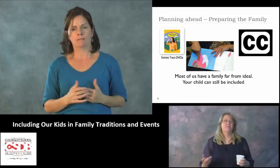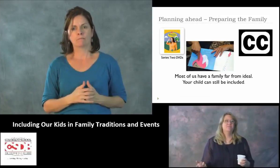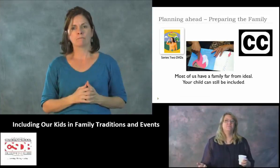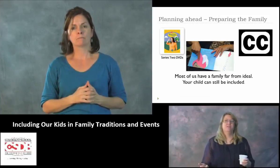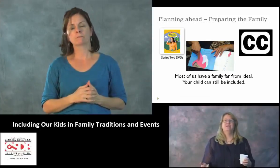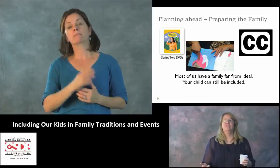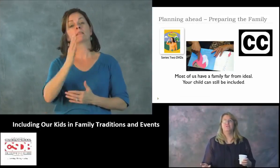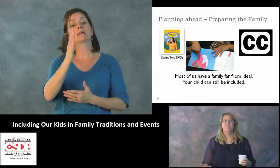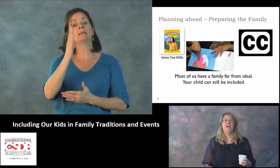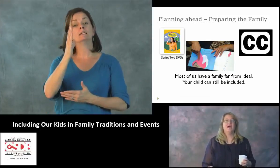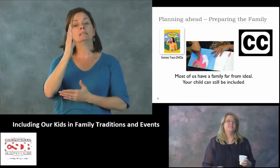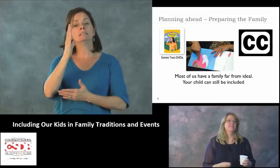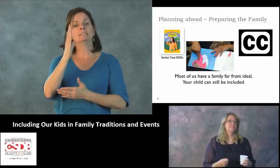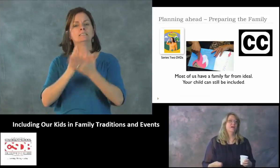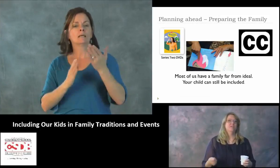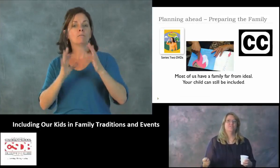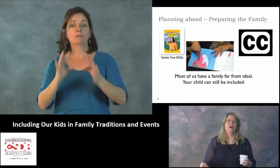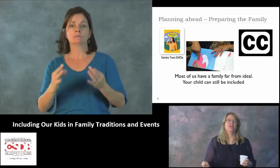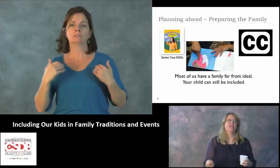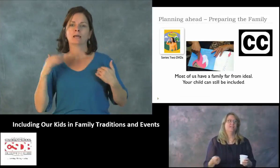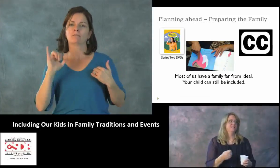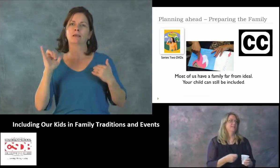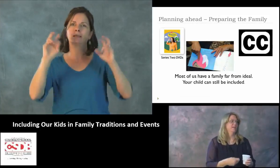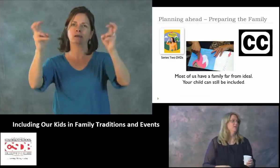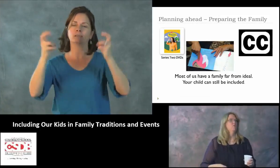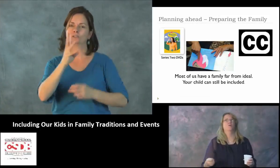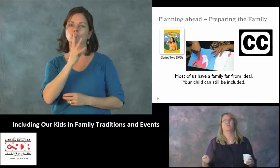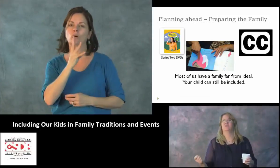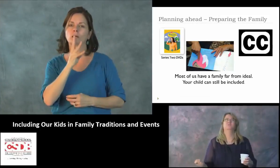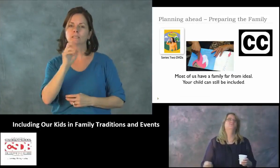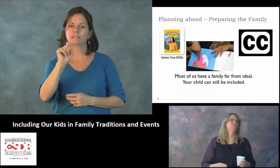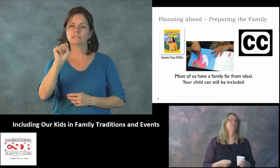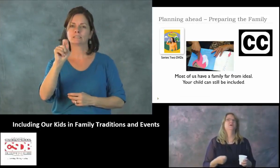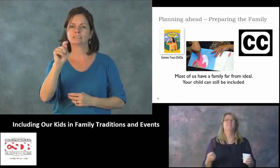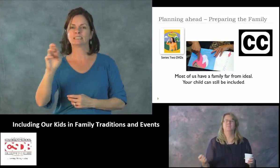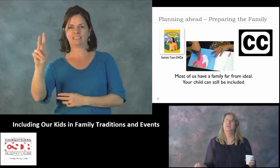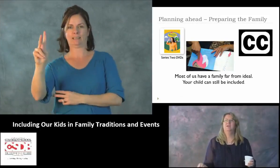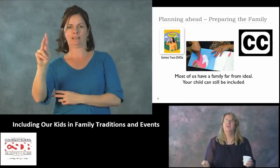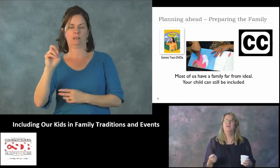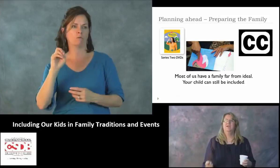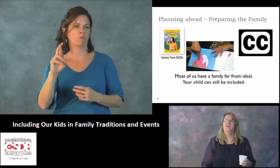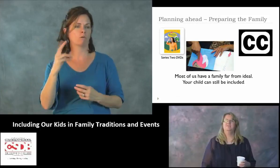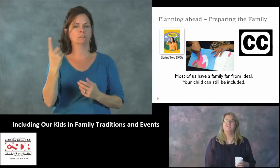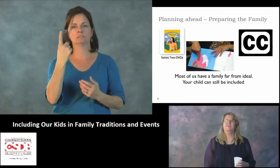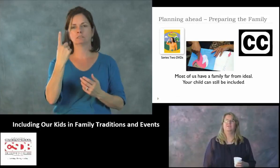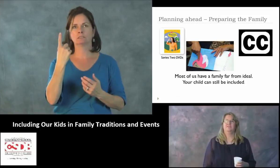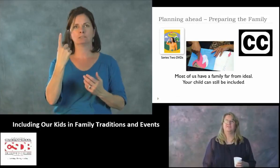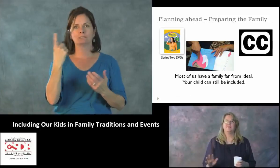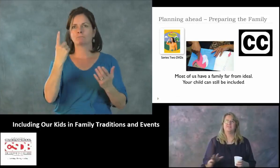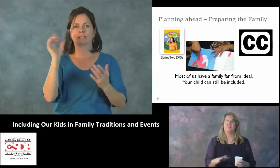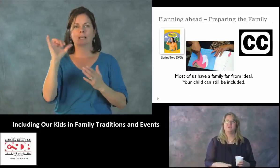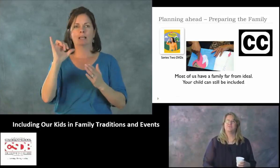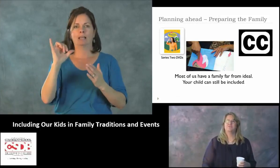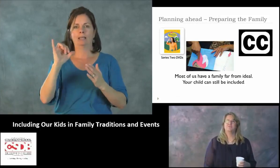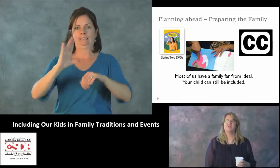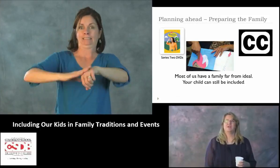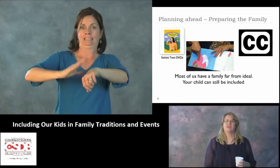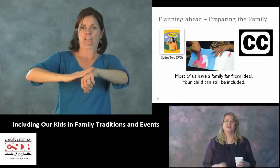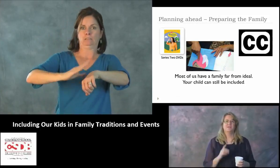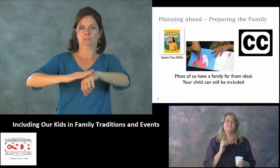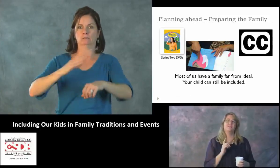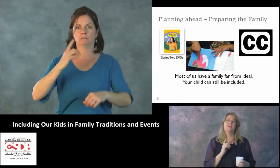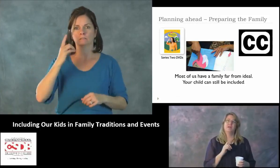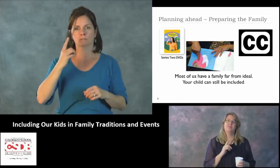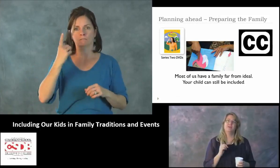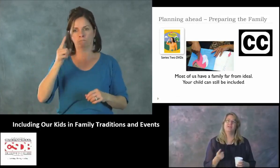Some families really do pass some kind of talking stick or some signal that this is the person who's